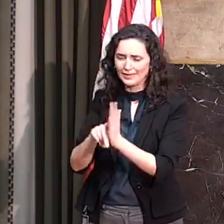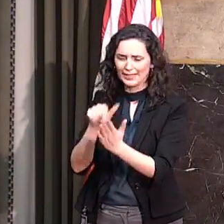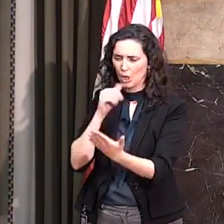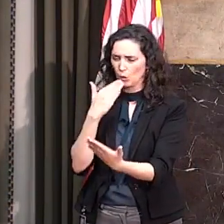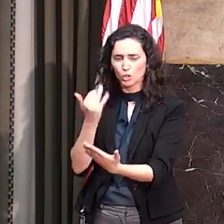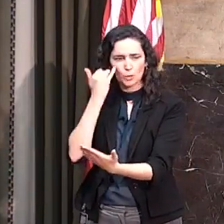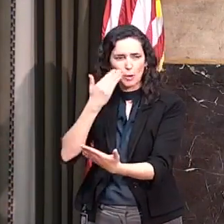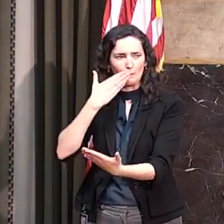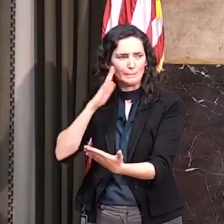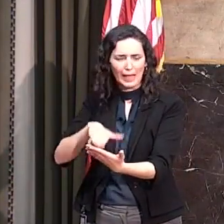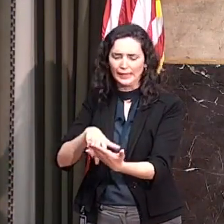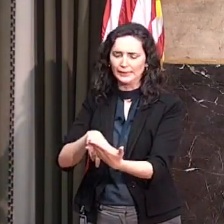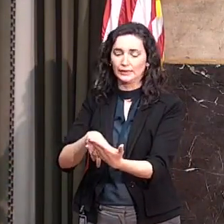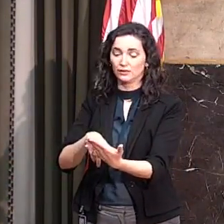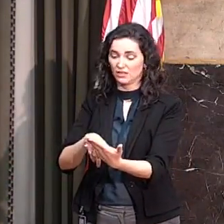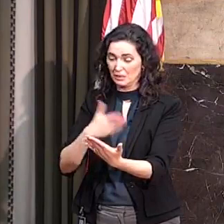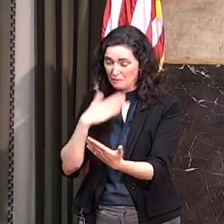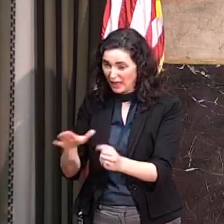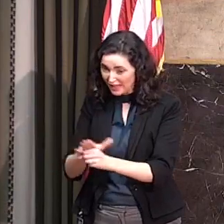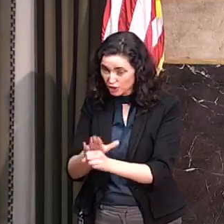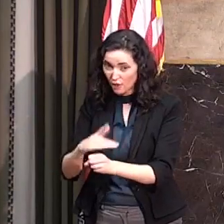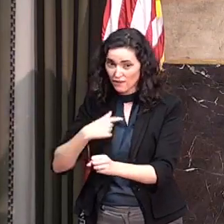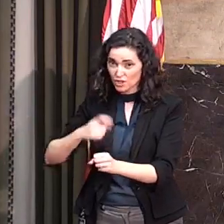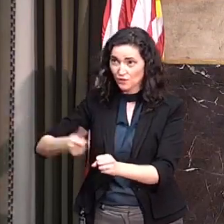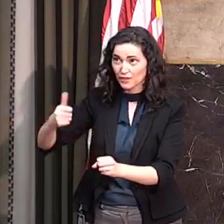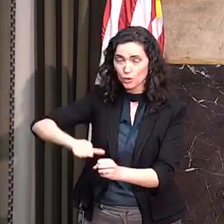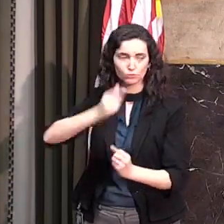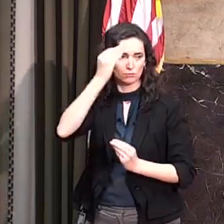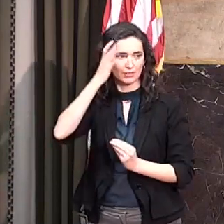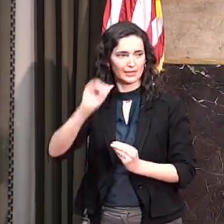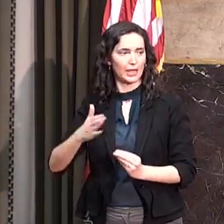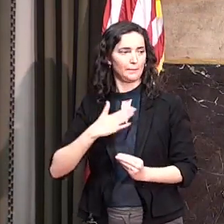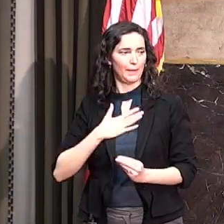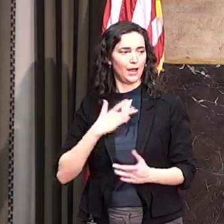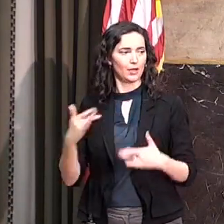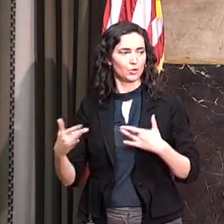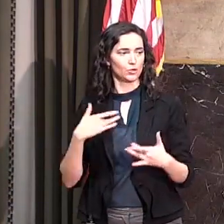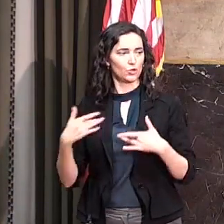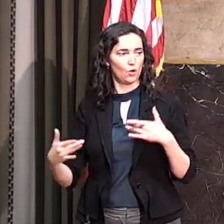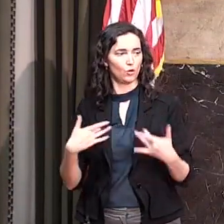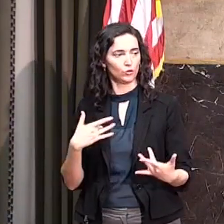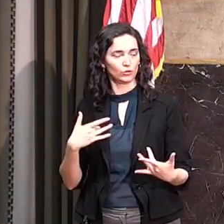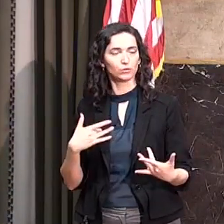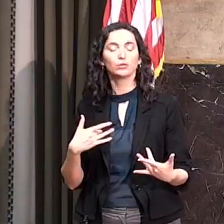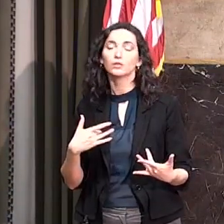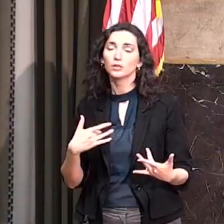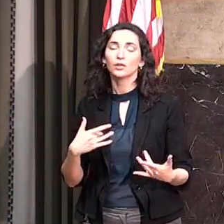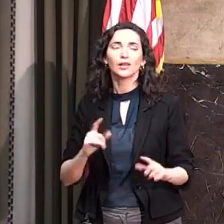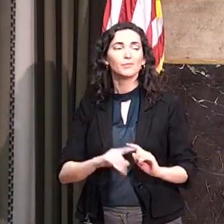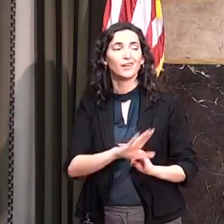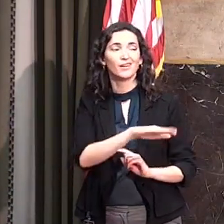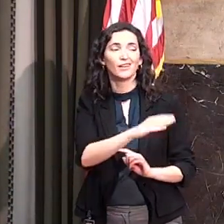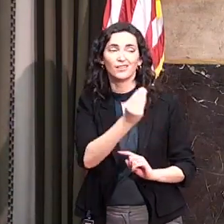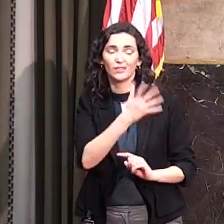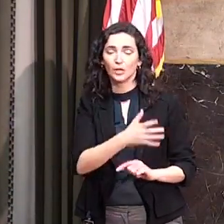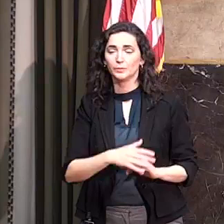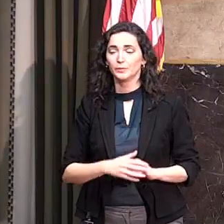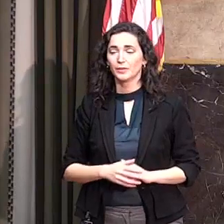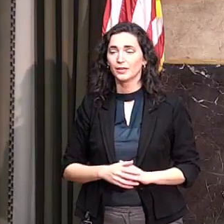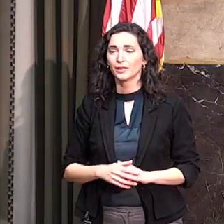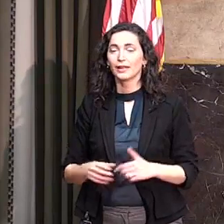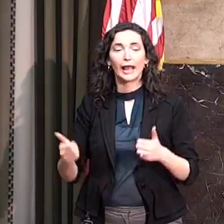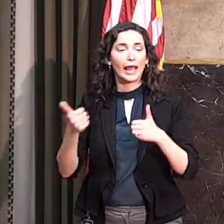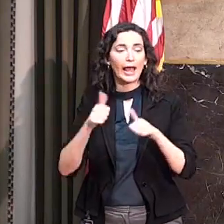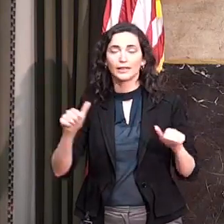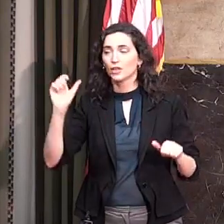enough that it warrants a veto? And that's the primary consideration. But look, I think any governor